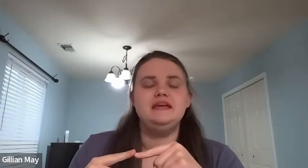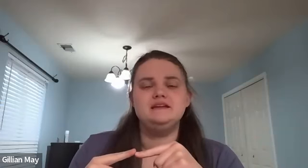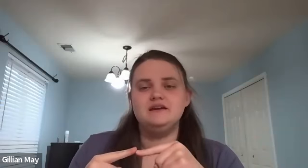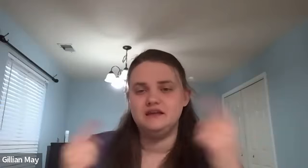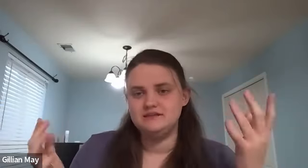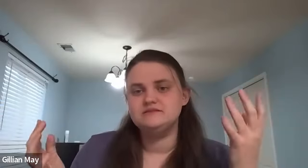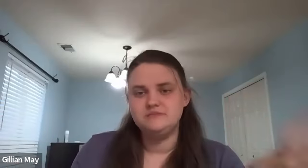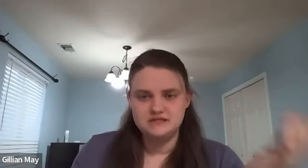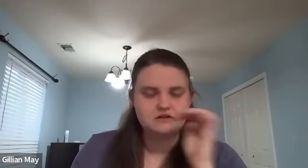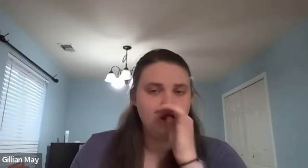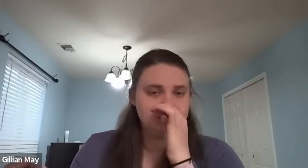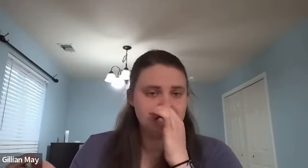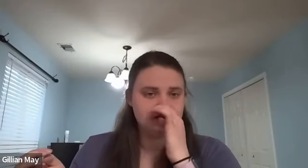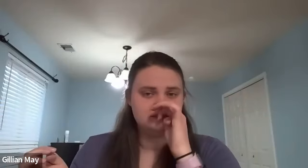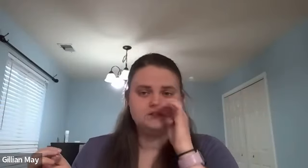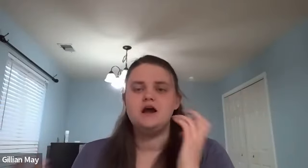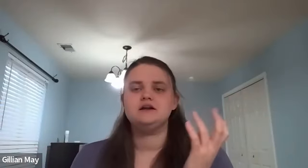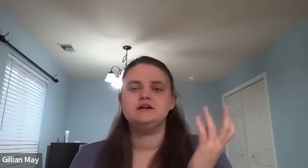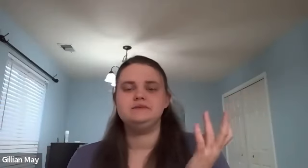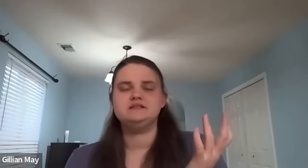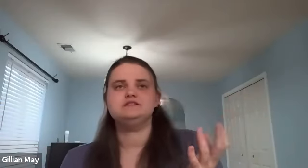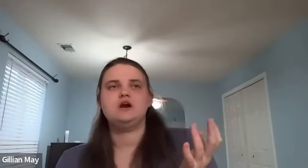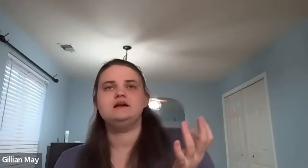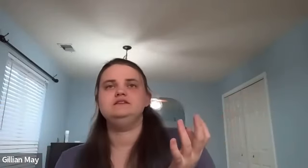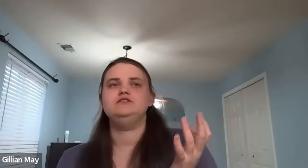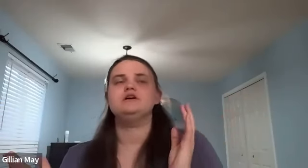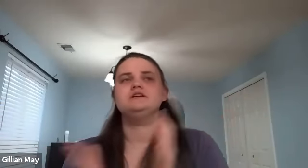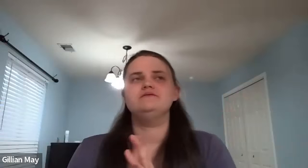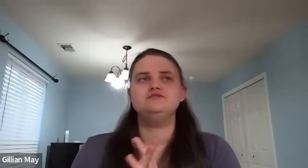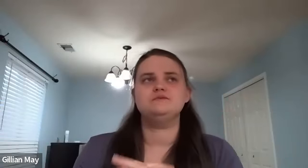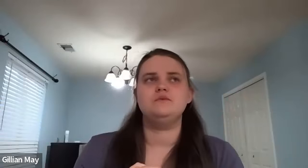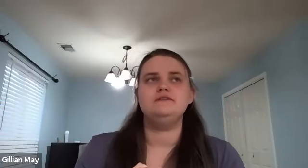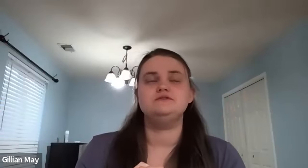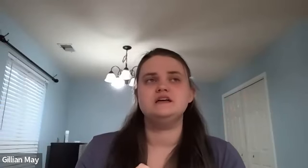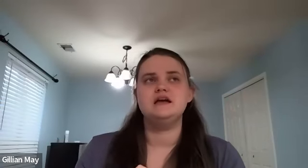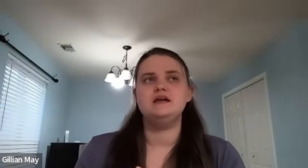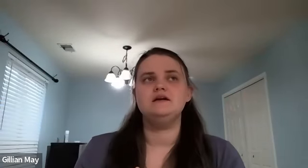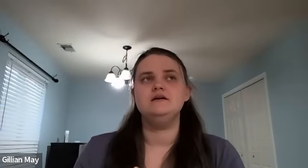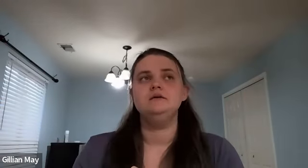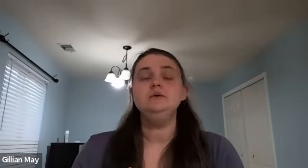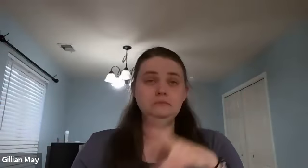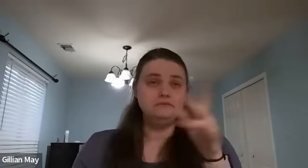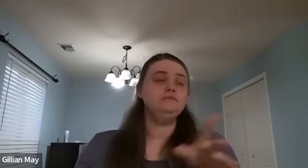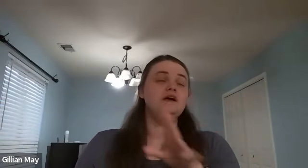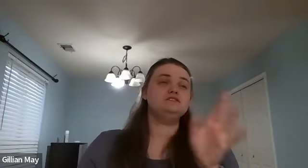It again depends on context. You're not going to be you're not going to confuse someone if you say. Actually, this